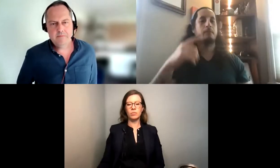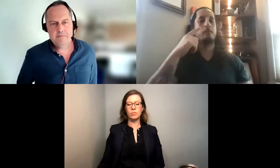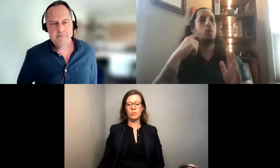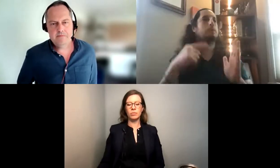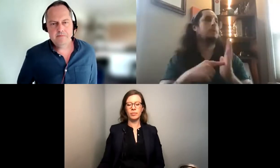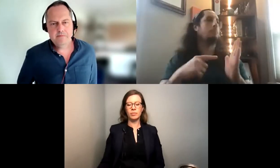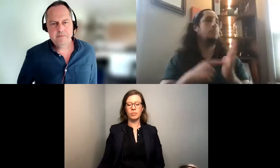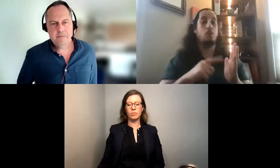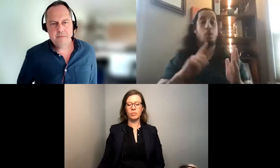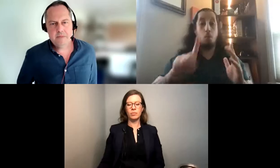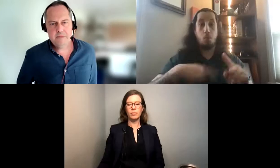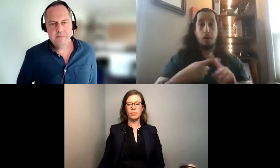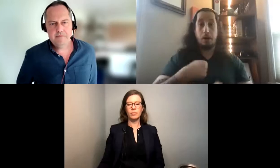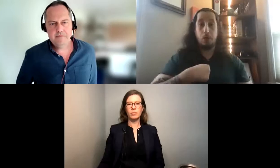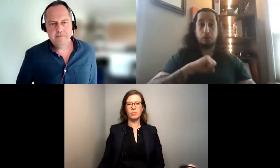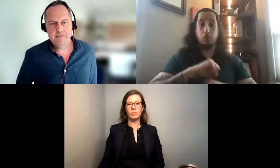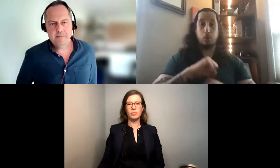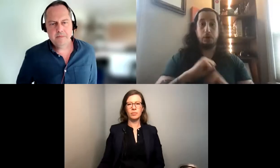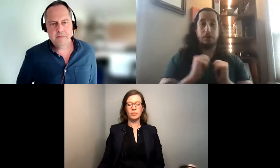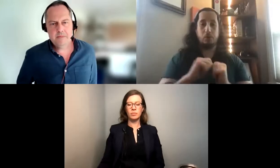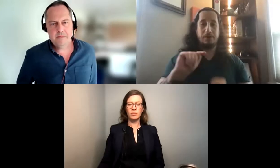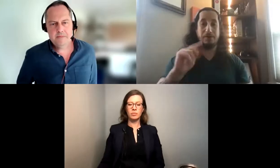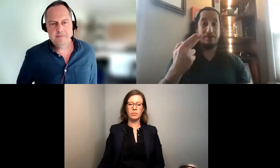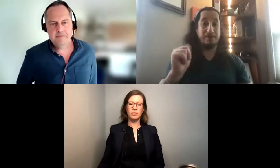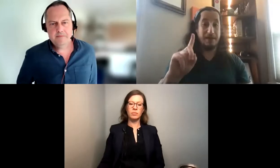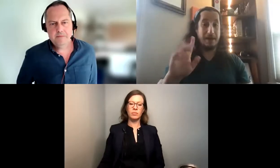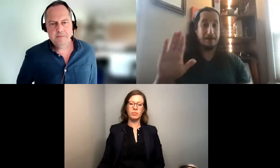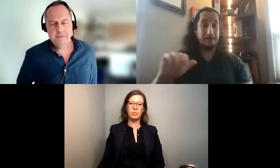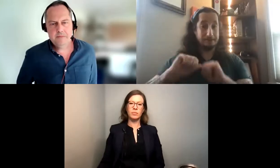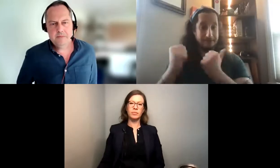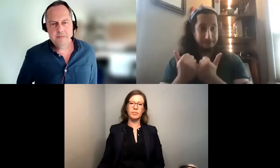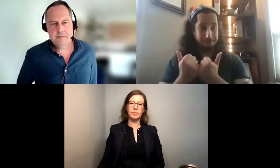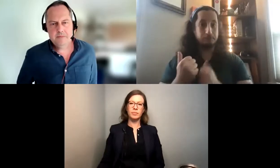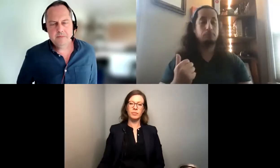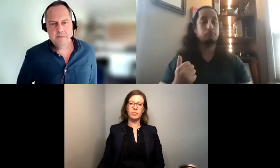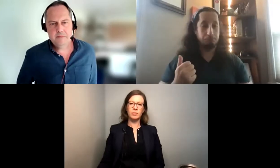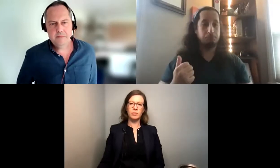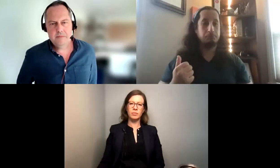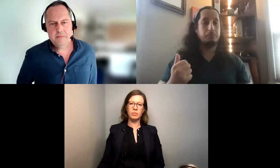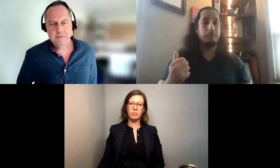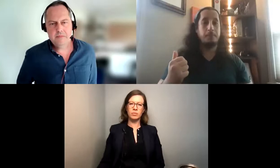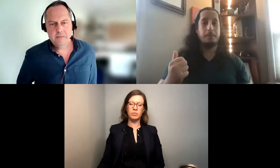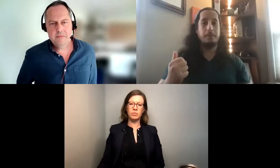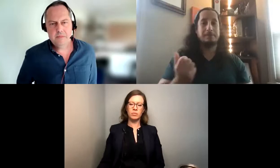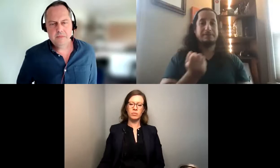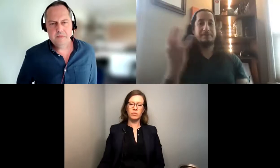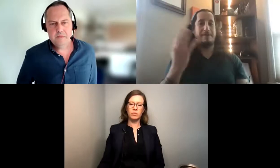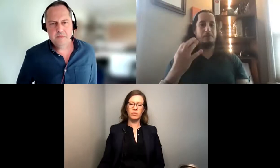information sharing. So for example, when I was working with Thad's team,